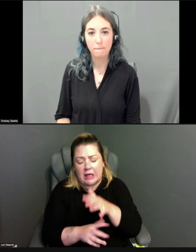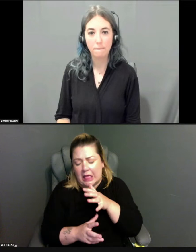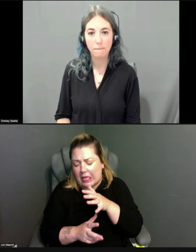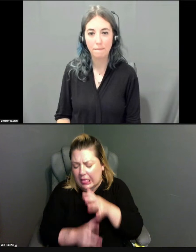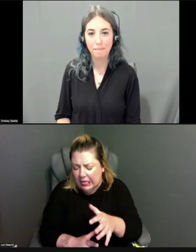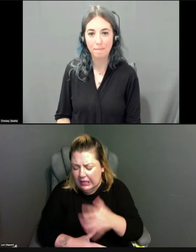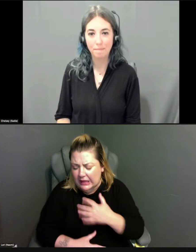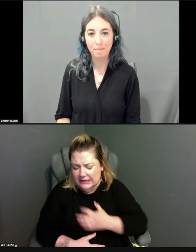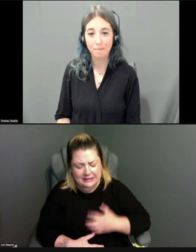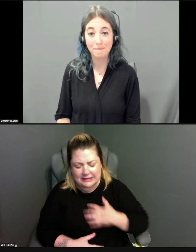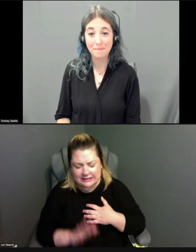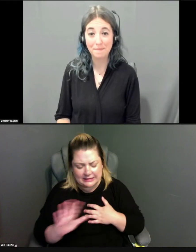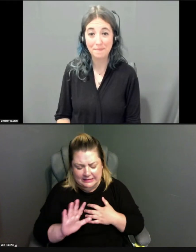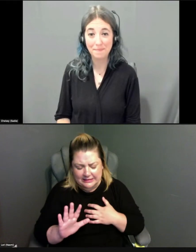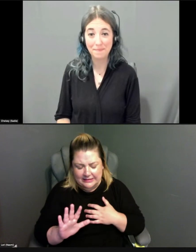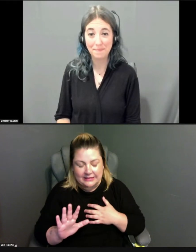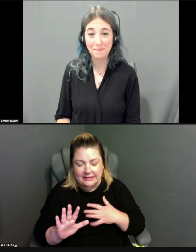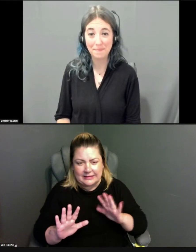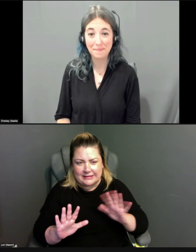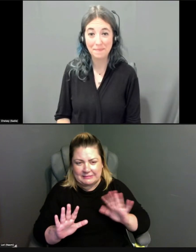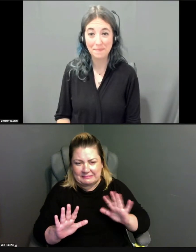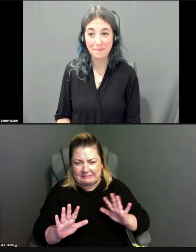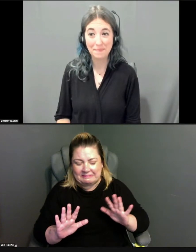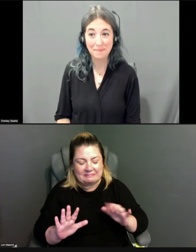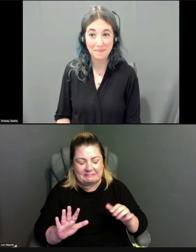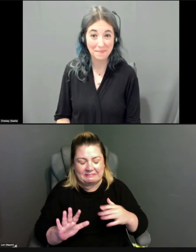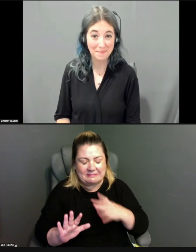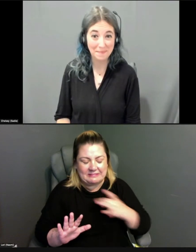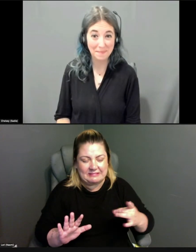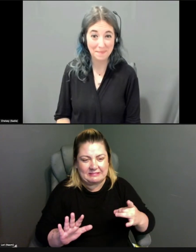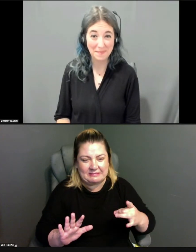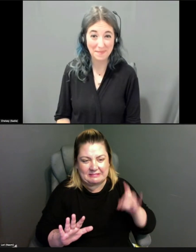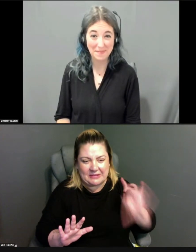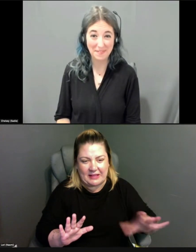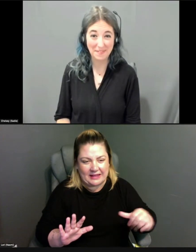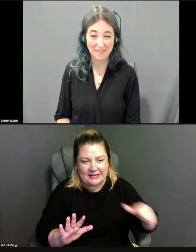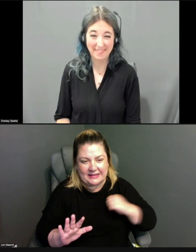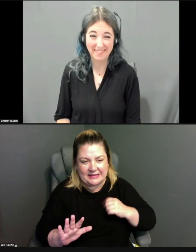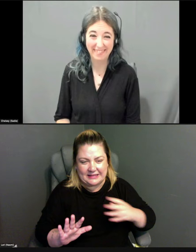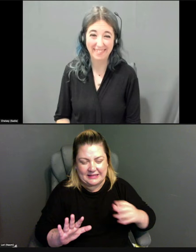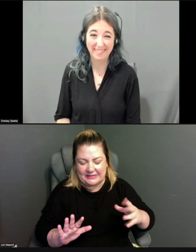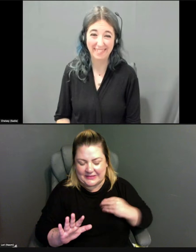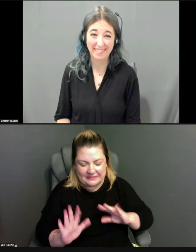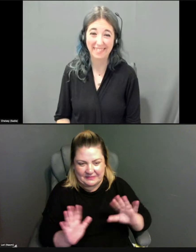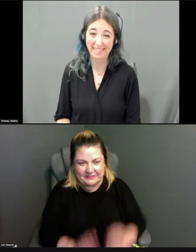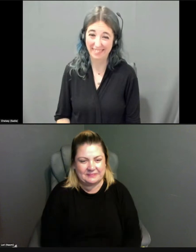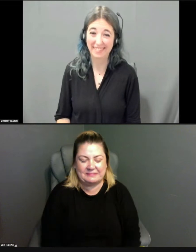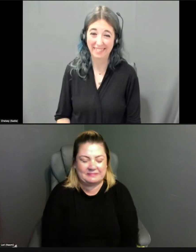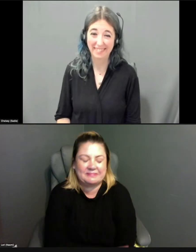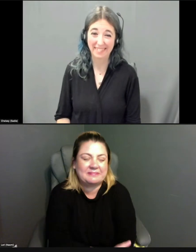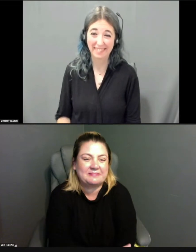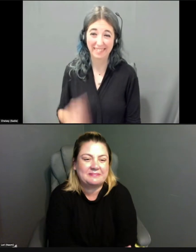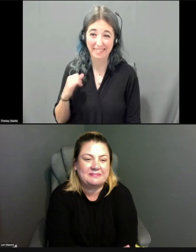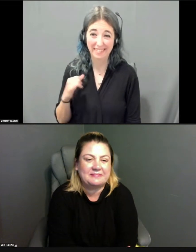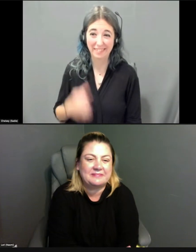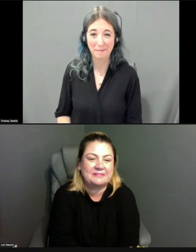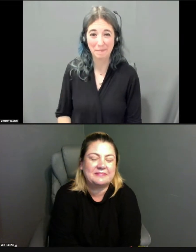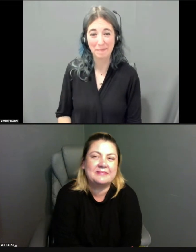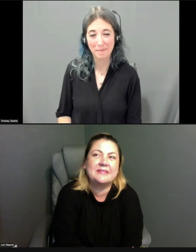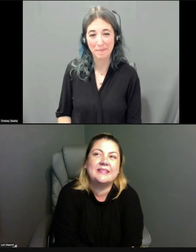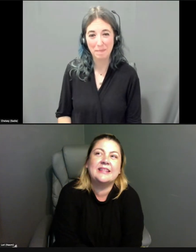I'm not okay with spiders at all. It's okay. Me either. Like a couple of weeks